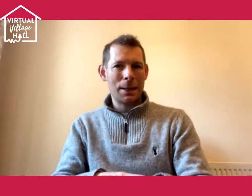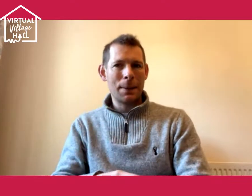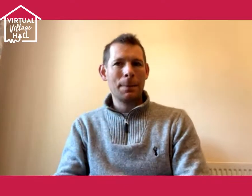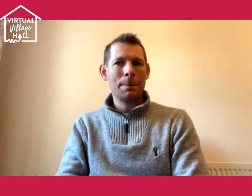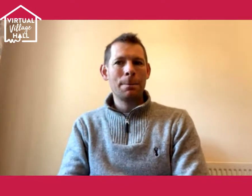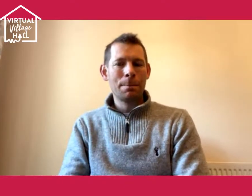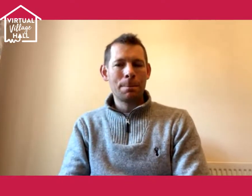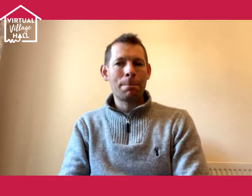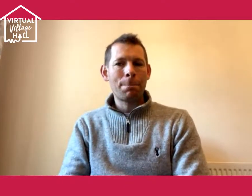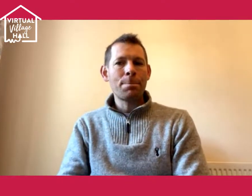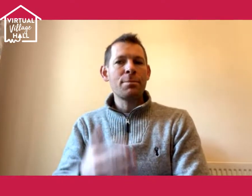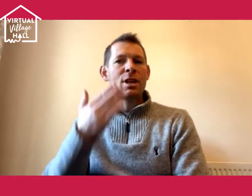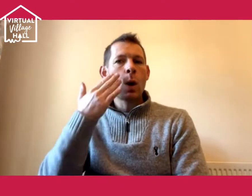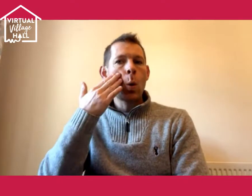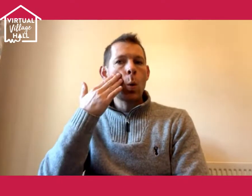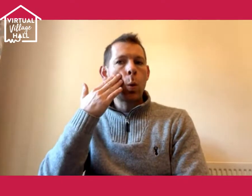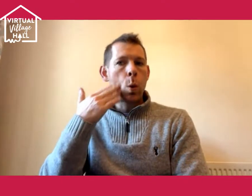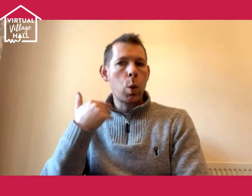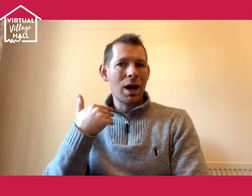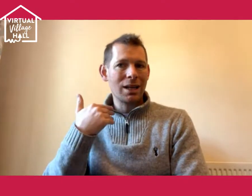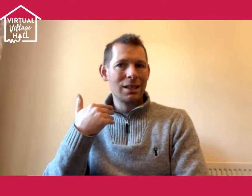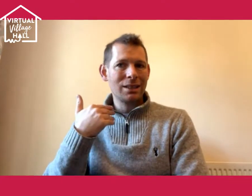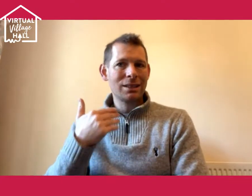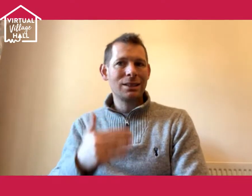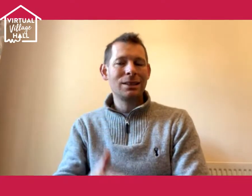Okay, let's just recap those one more time. White,